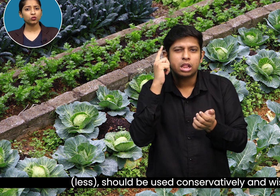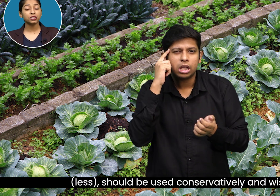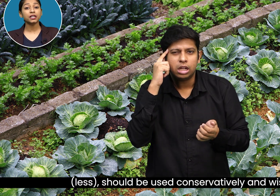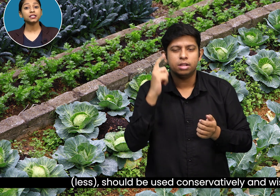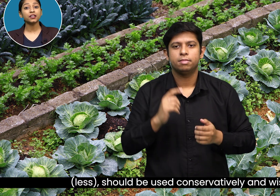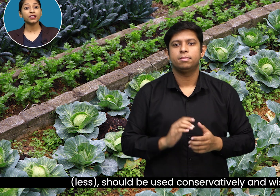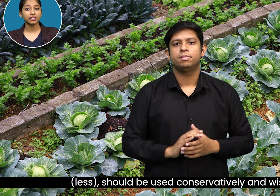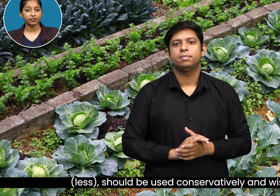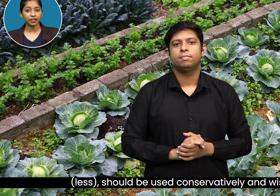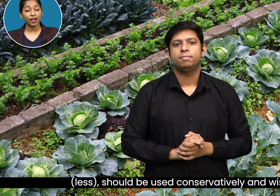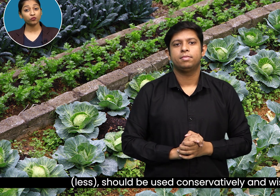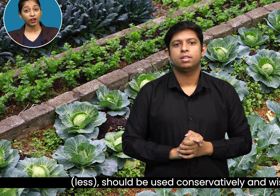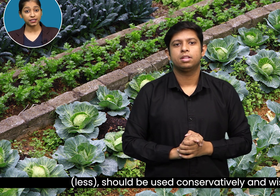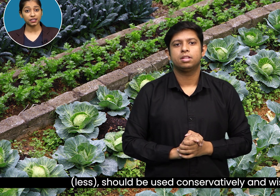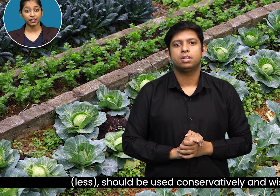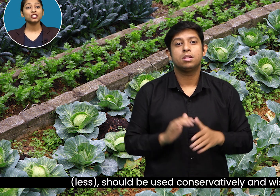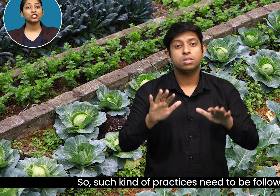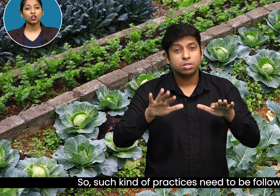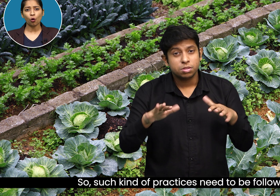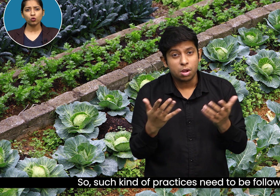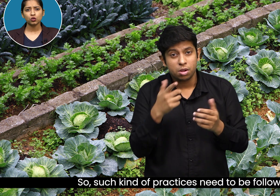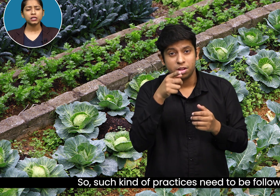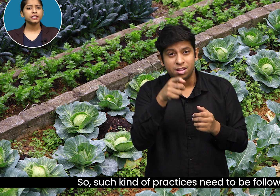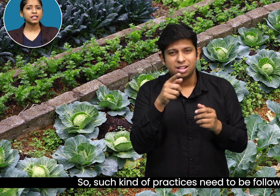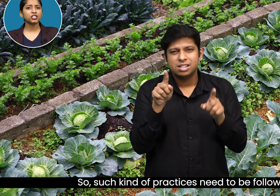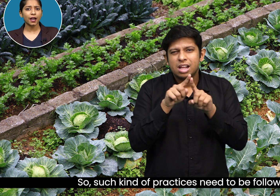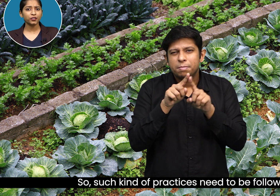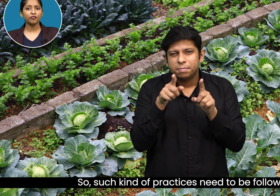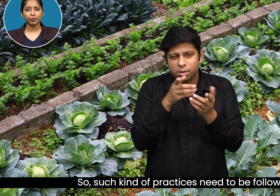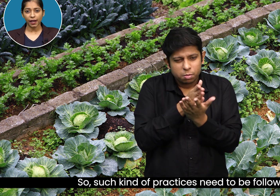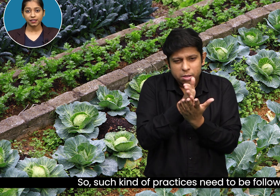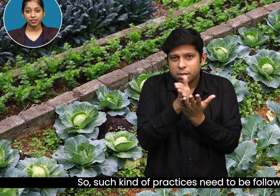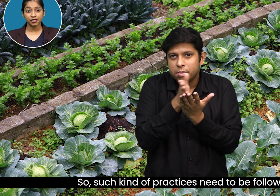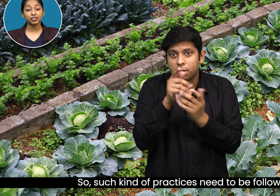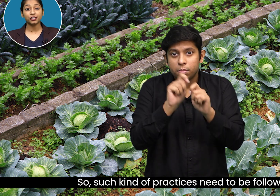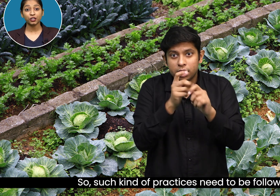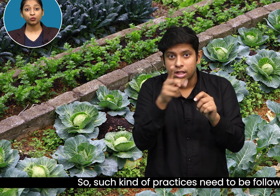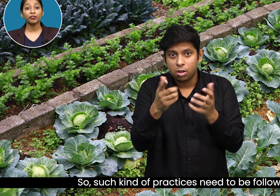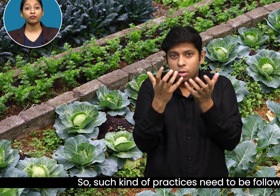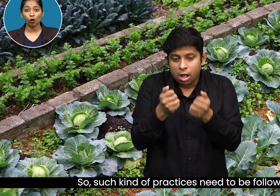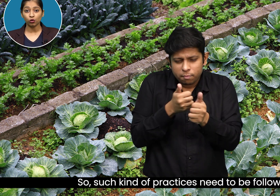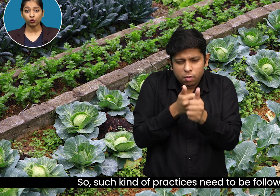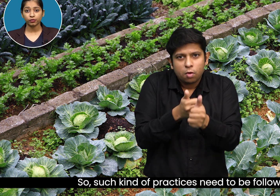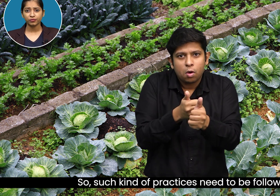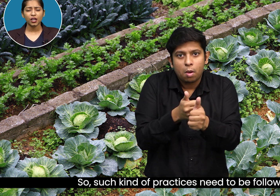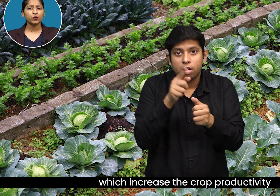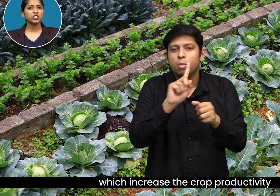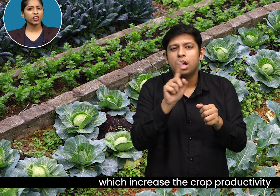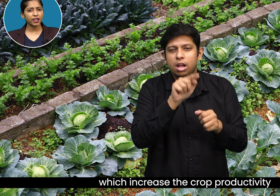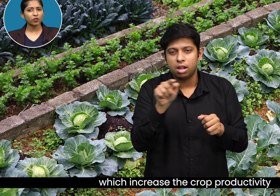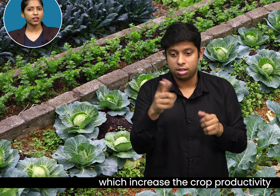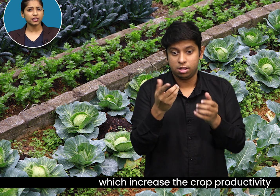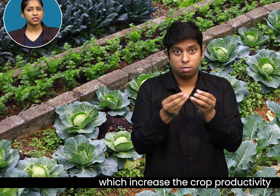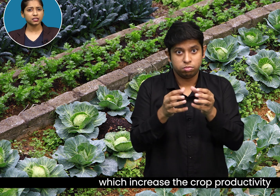be used conservatively and wisely. So, such kind of practices need to be followed,